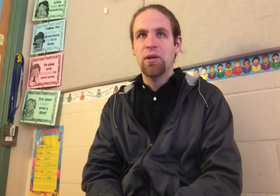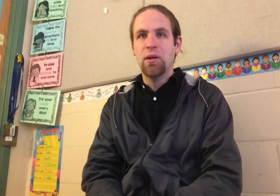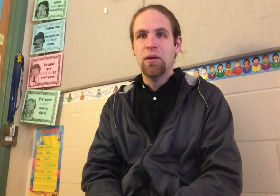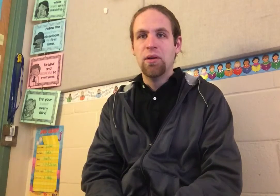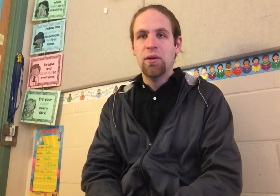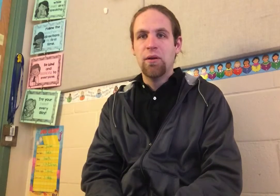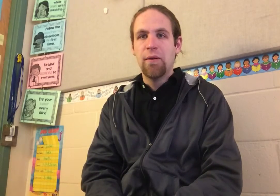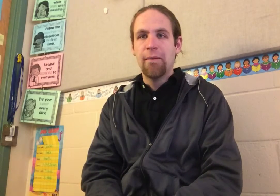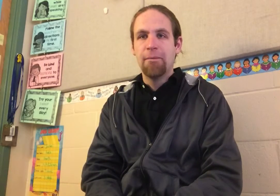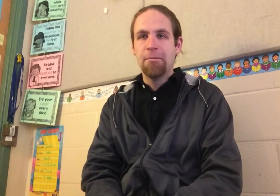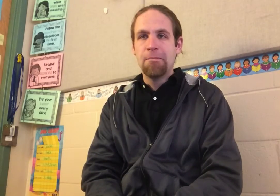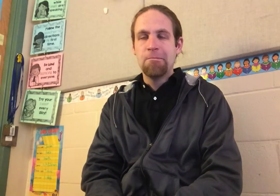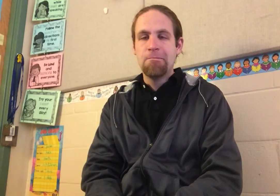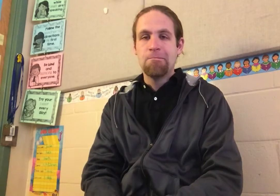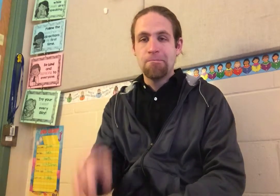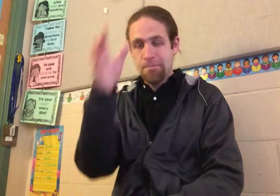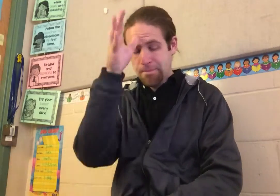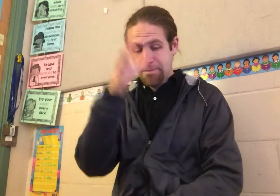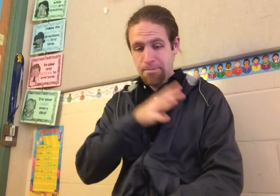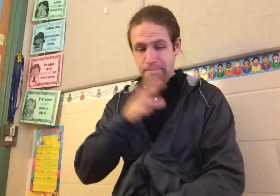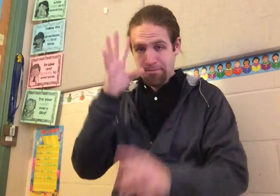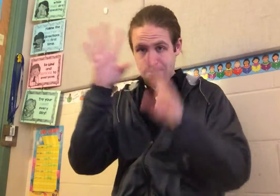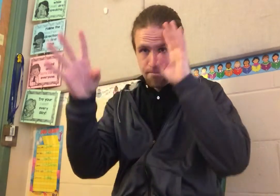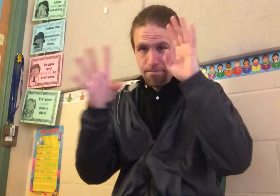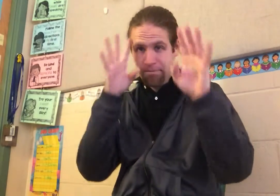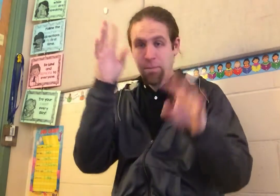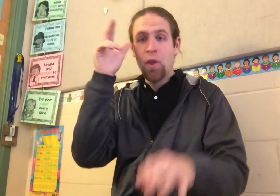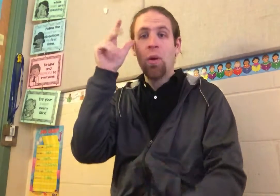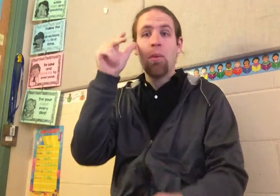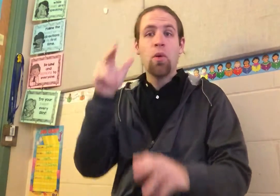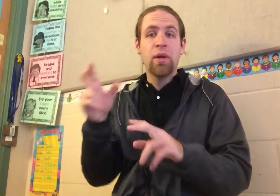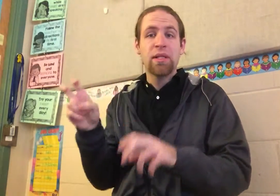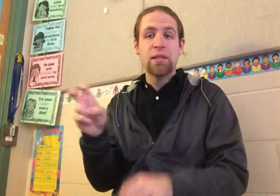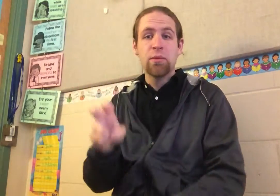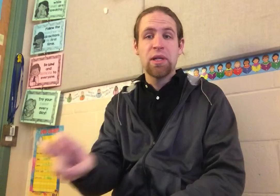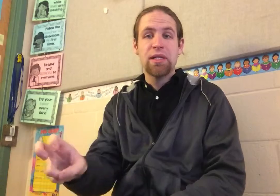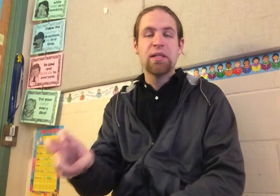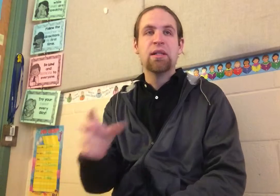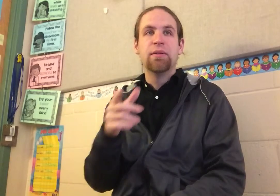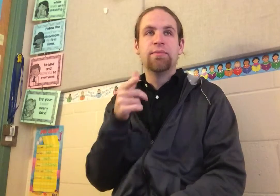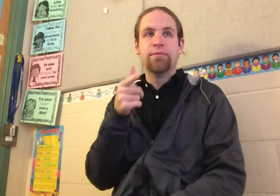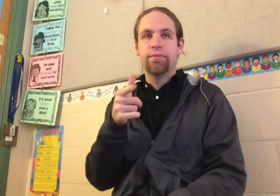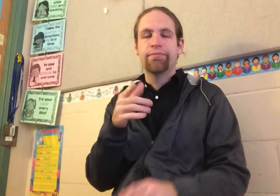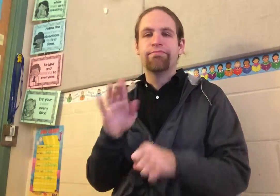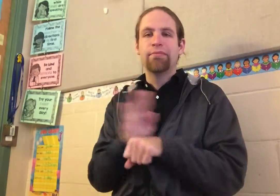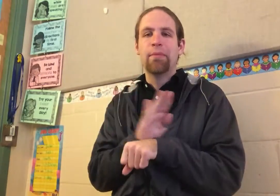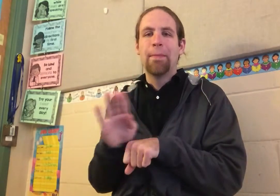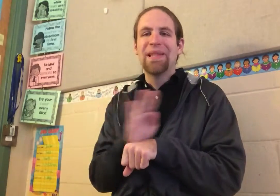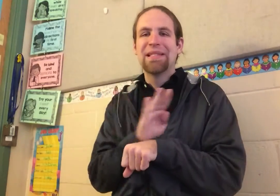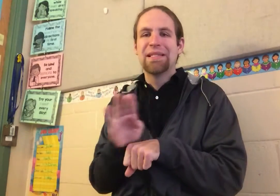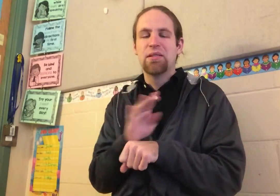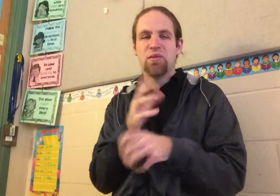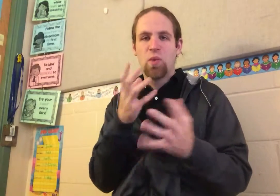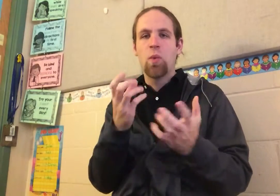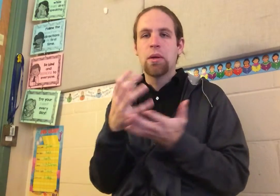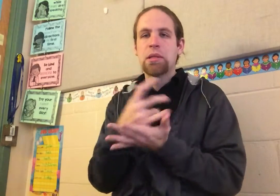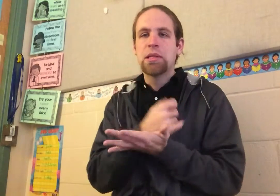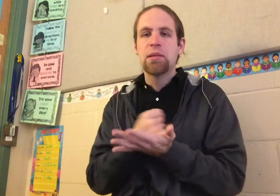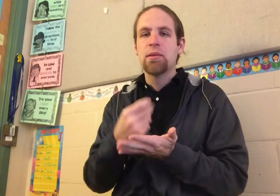The men who created the Pony Express were businessmen, and their goal was to make money. They wanted to make